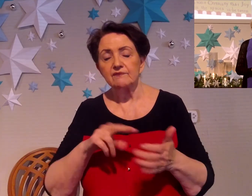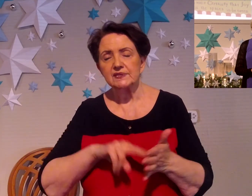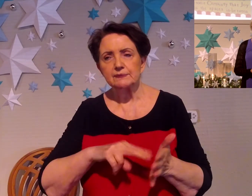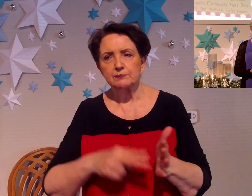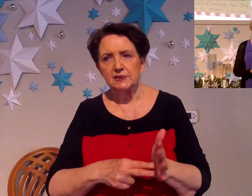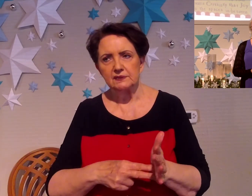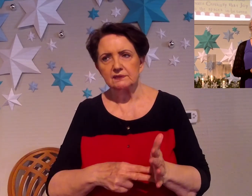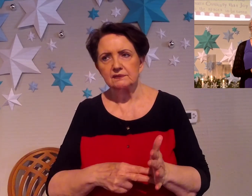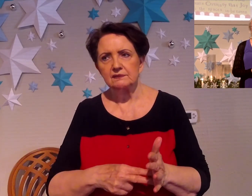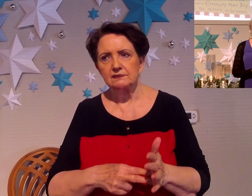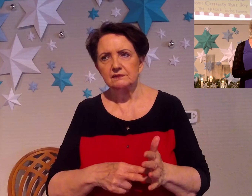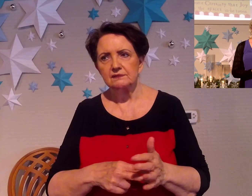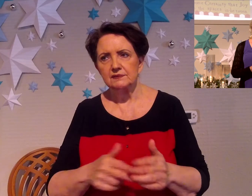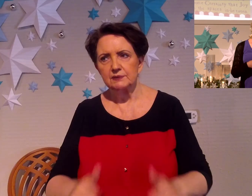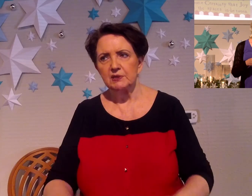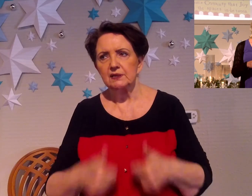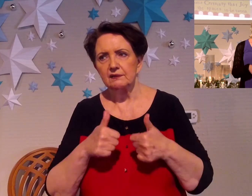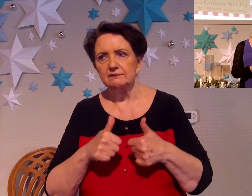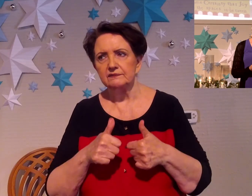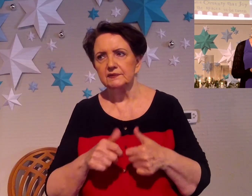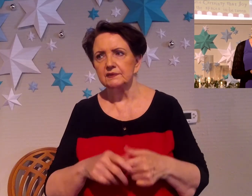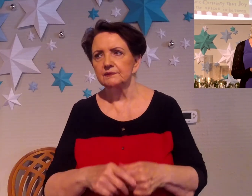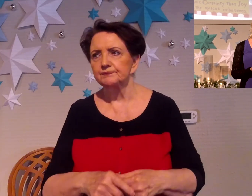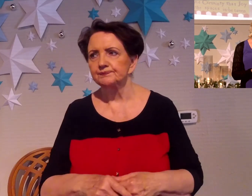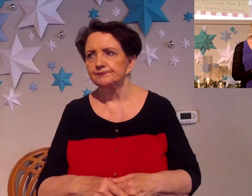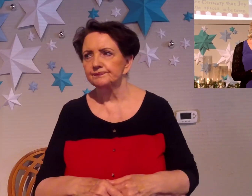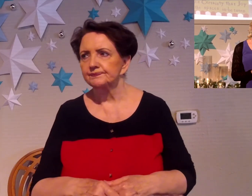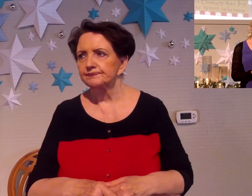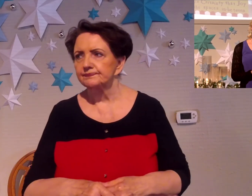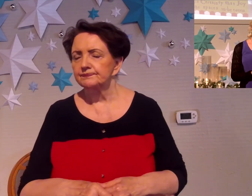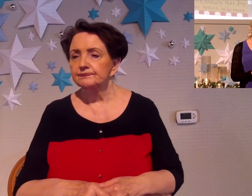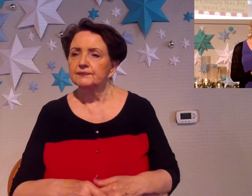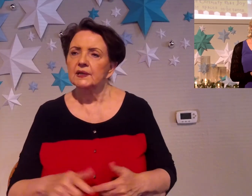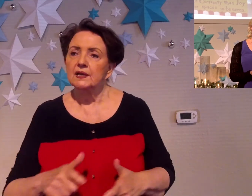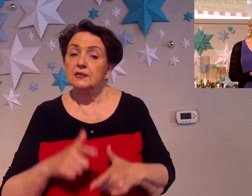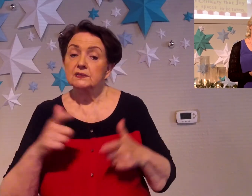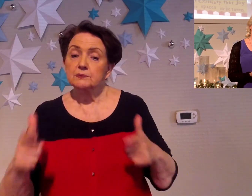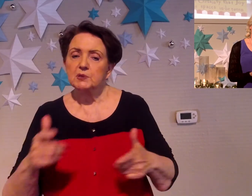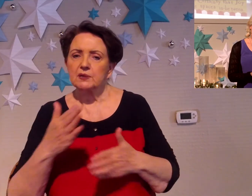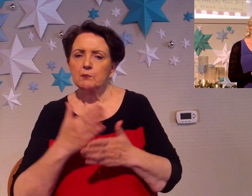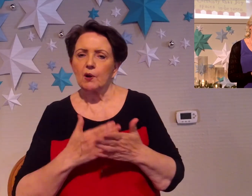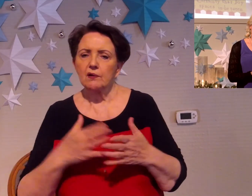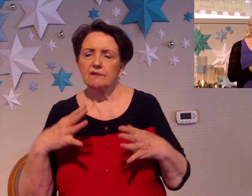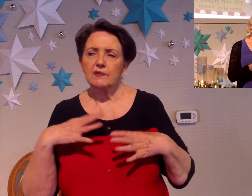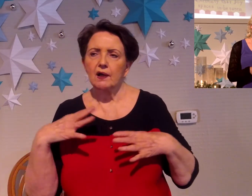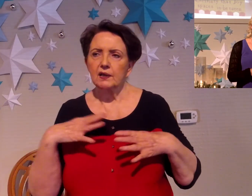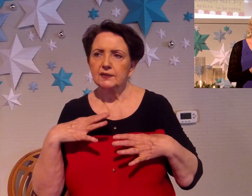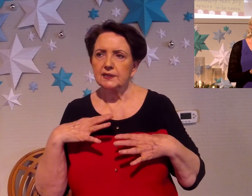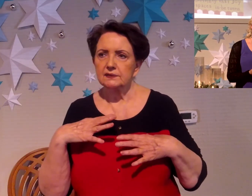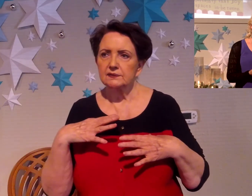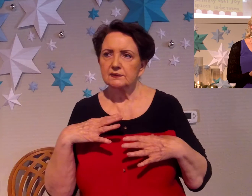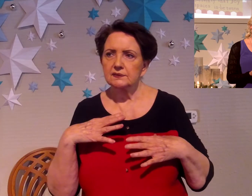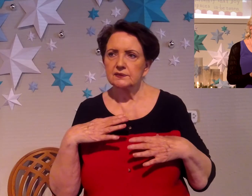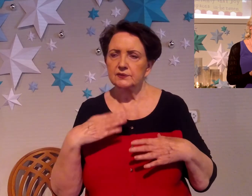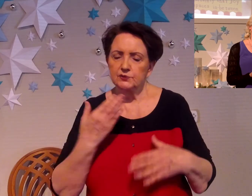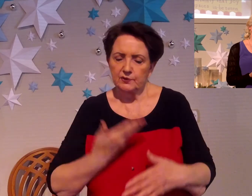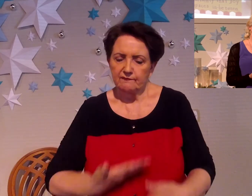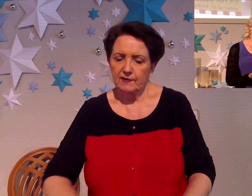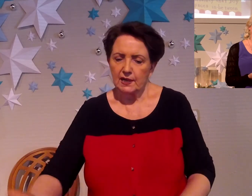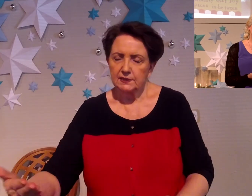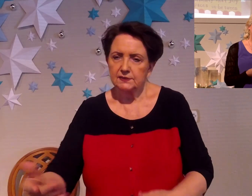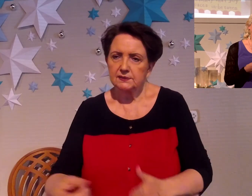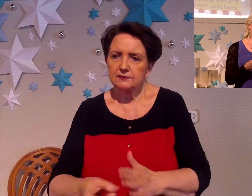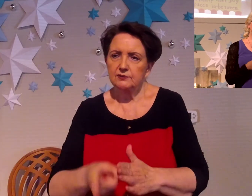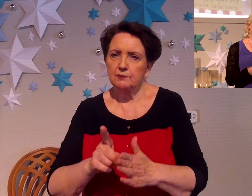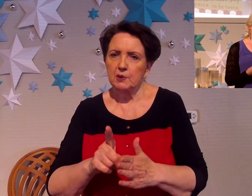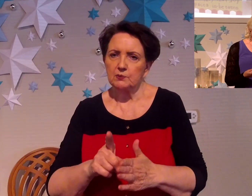to be. And I think that's a big part of what the holidays are about, is to invite us into those